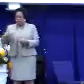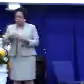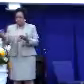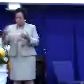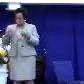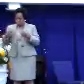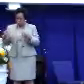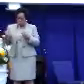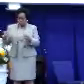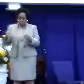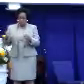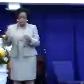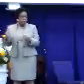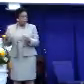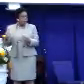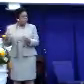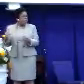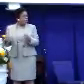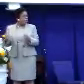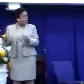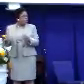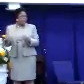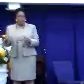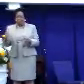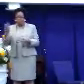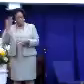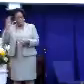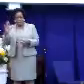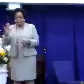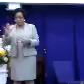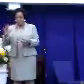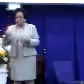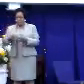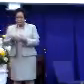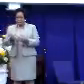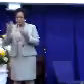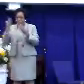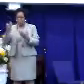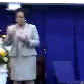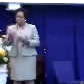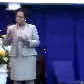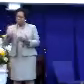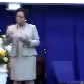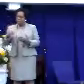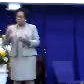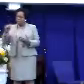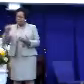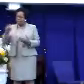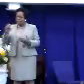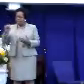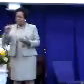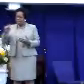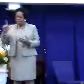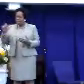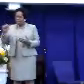a car that runs, and I don't care how great the car is, amen, they tell me that the Tesla, amen, you don't